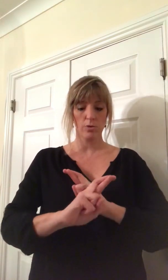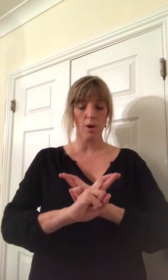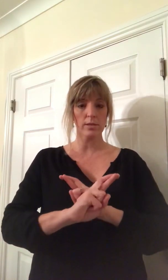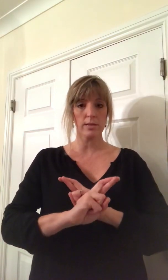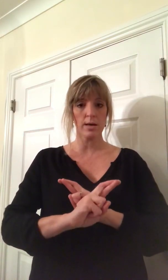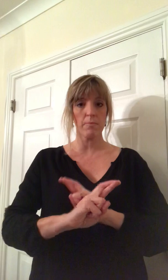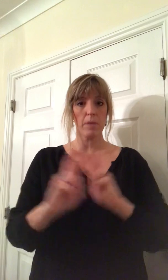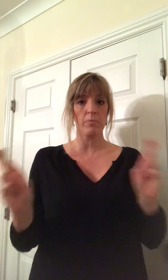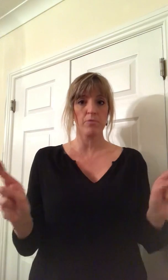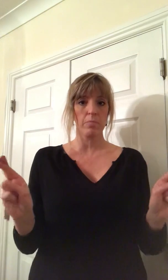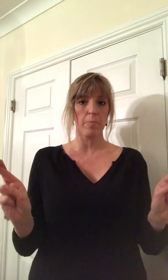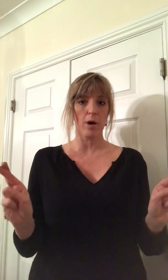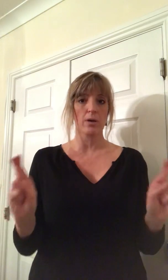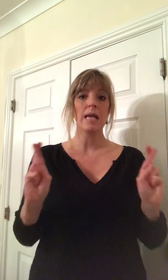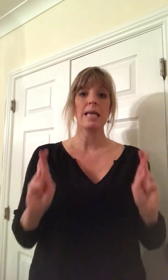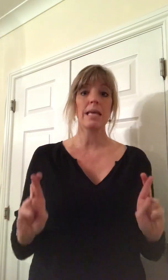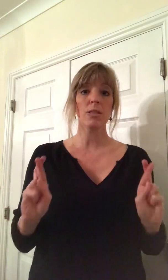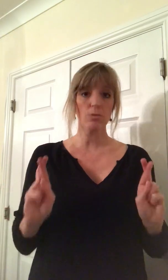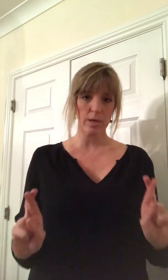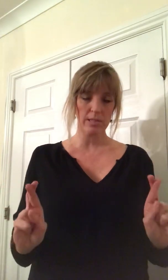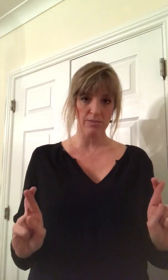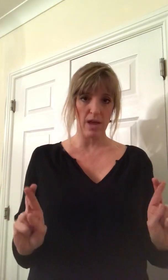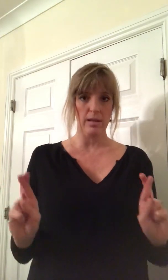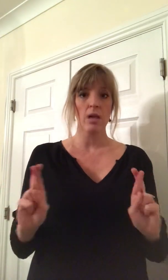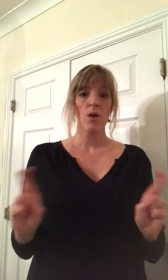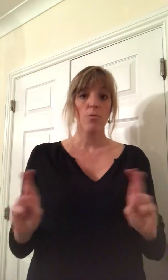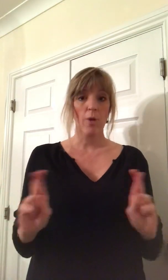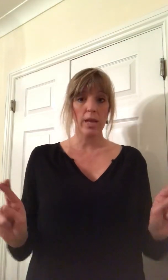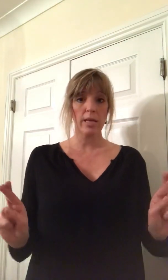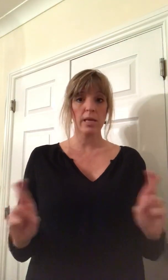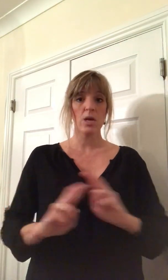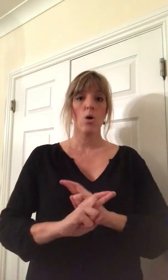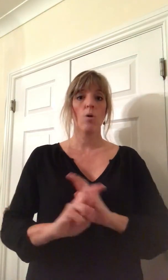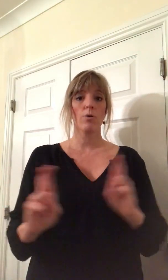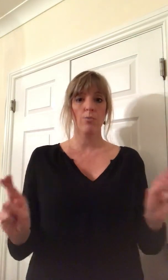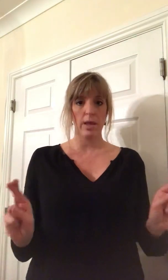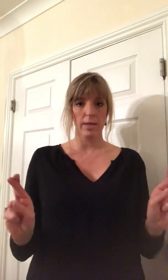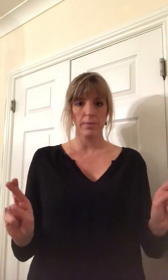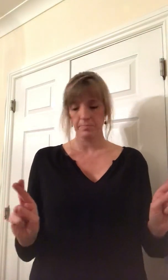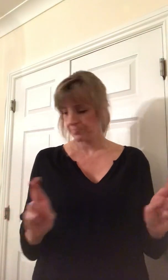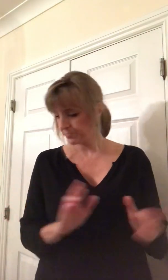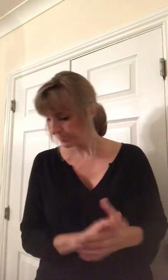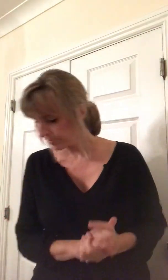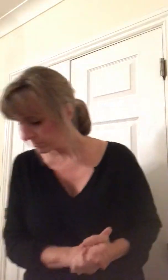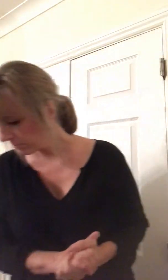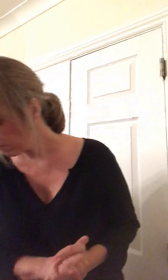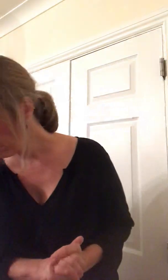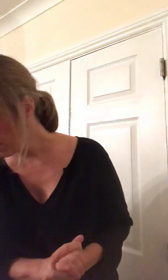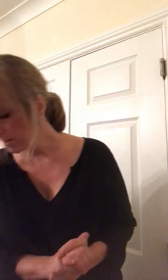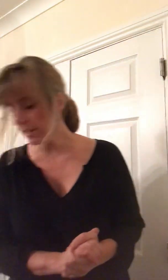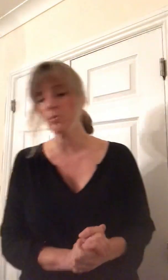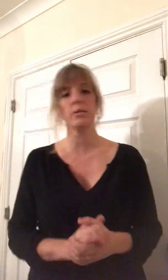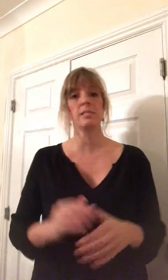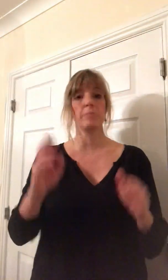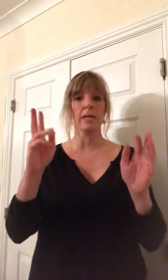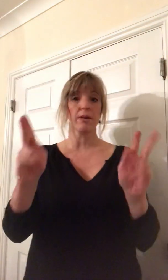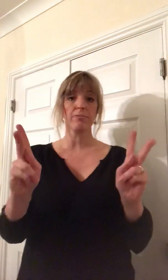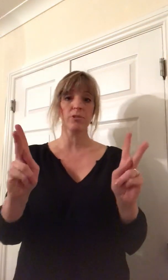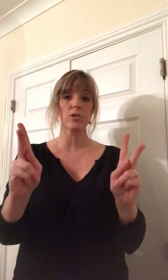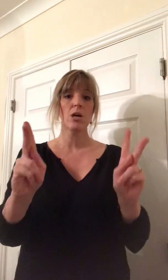cross them and move them apart. Either one is fine. Ready or ready. Next one is be careful.